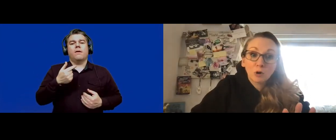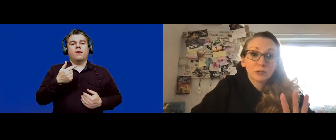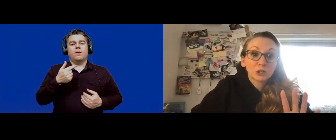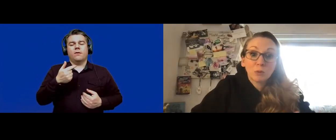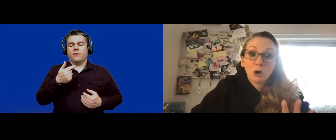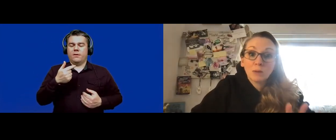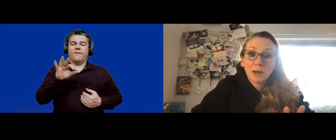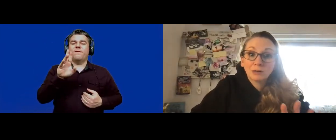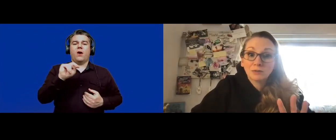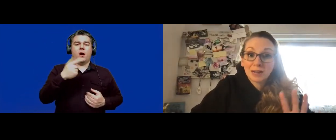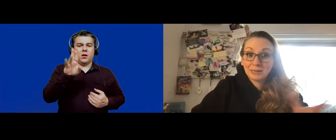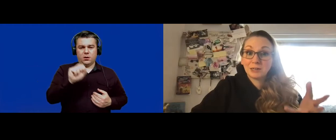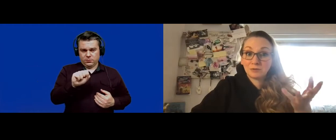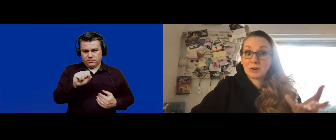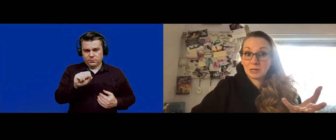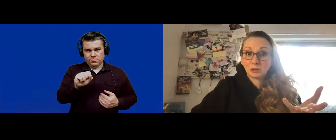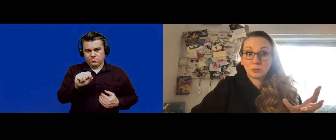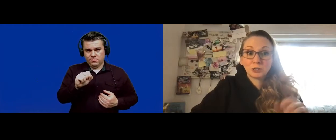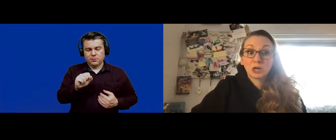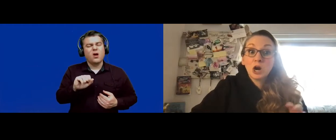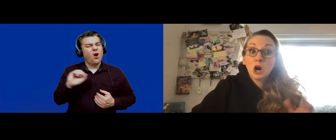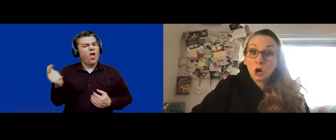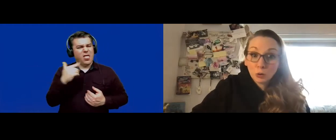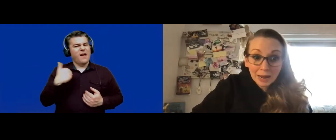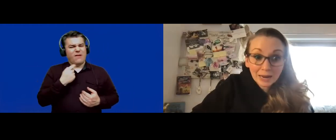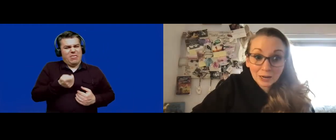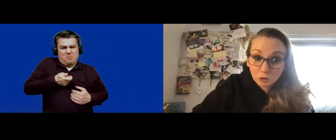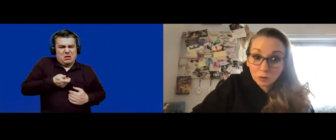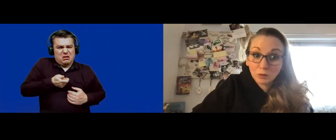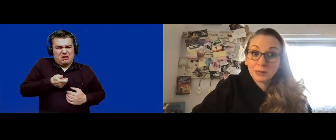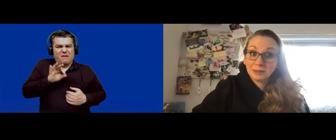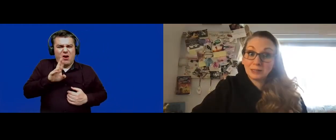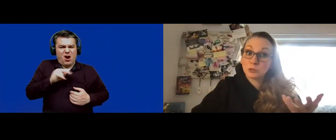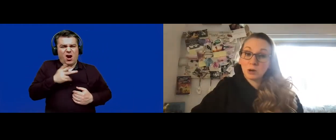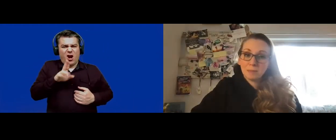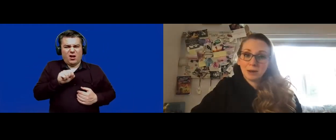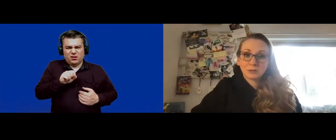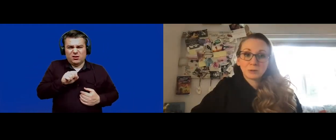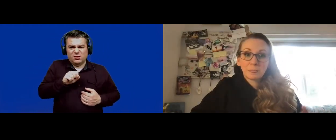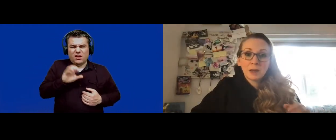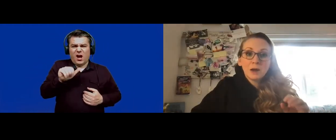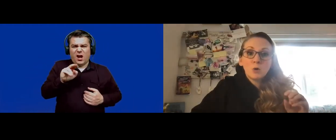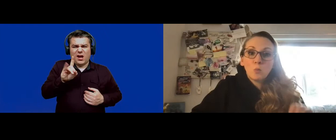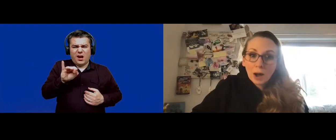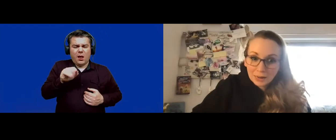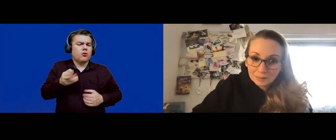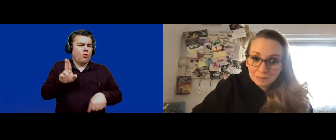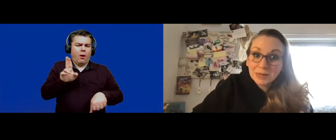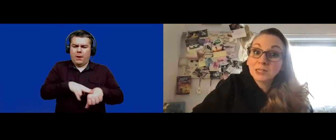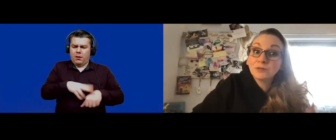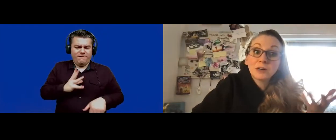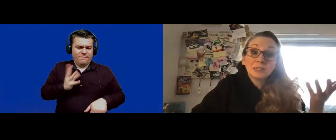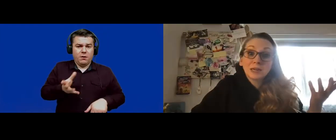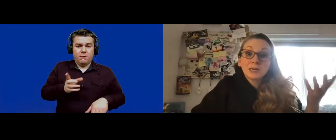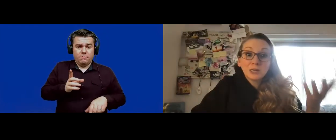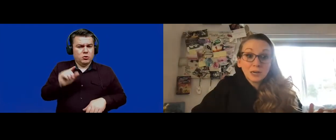all born with a small amount of candida fungus, which is okay and normal in these small amounts. Why?